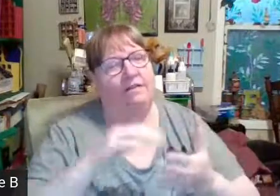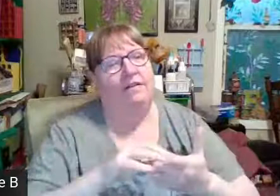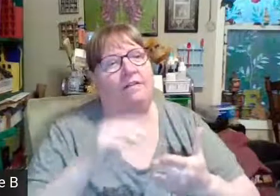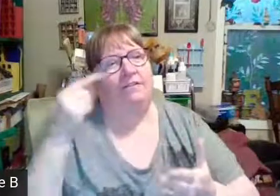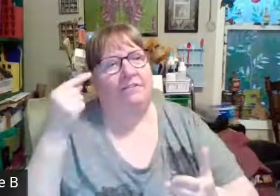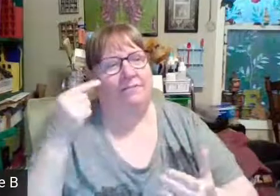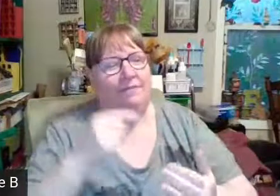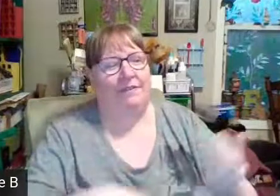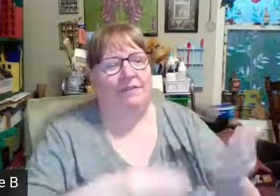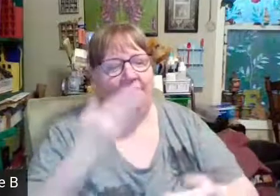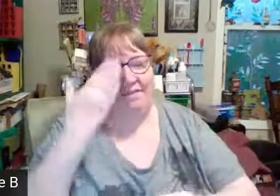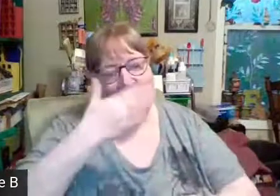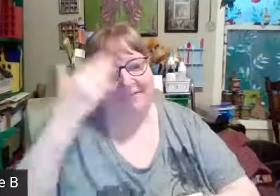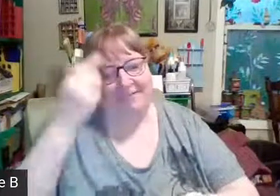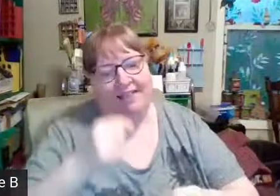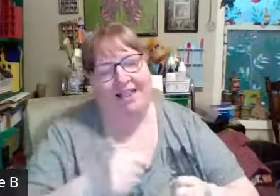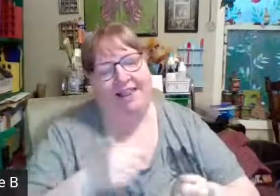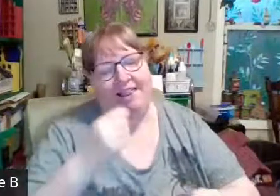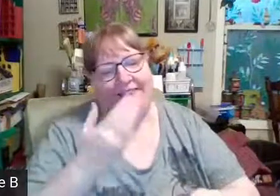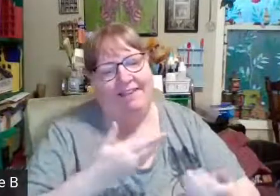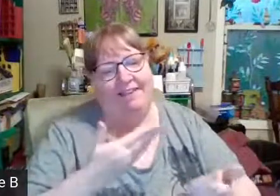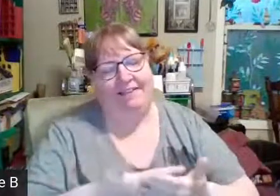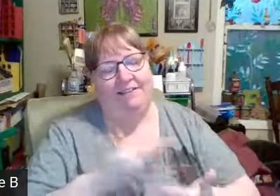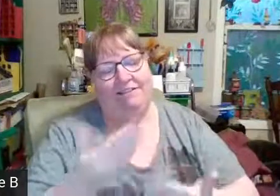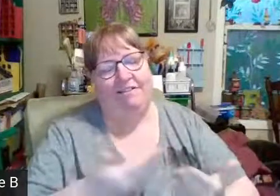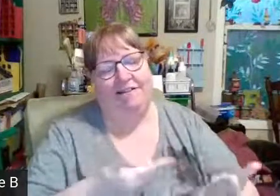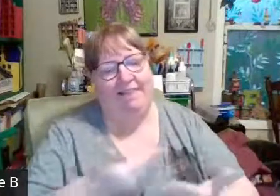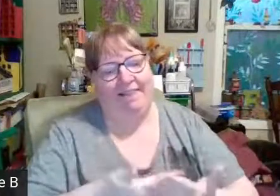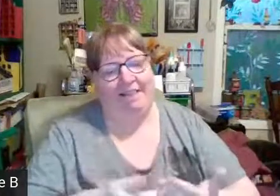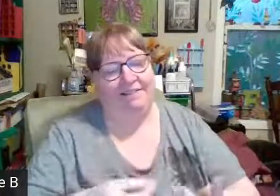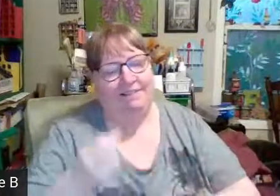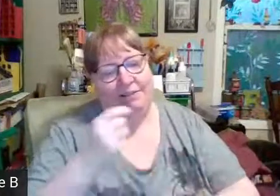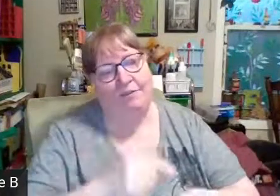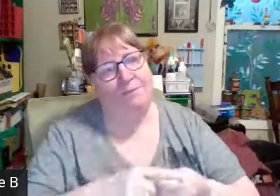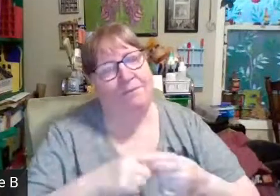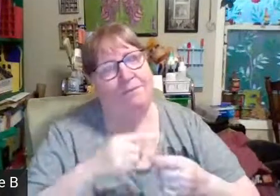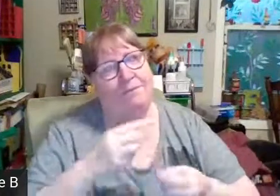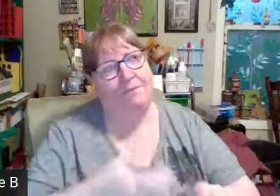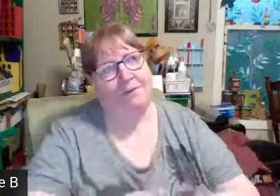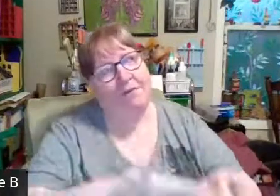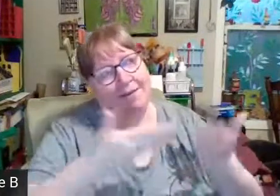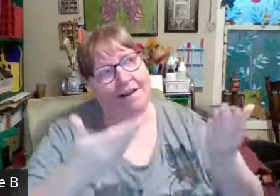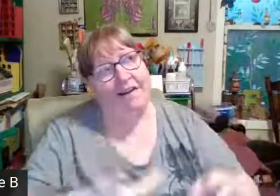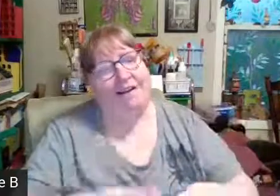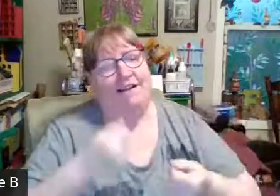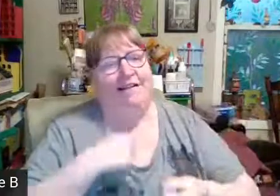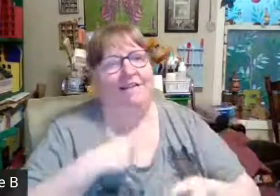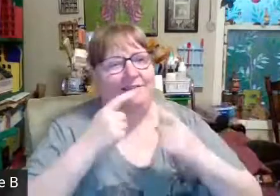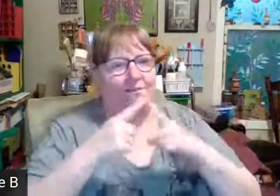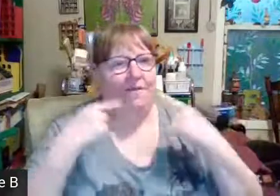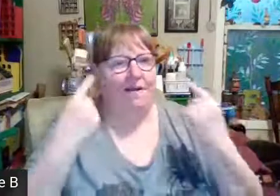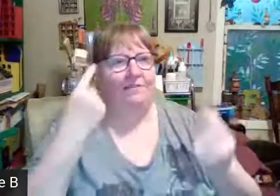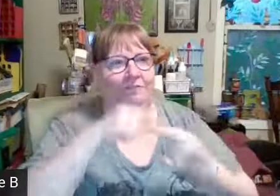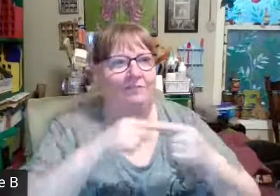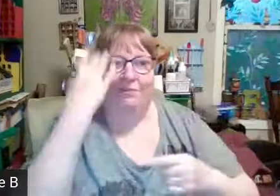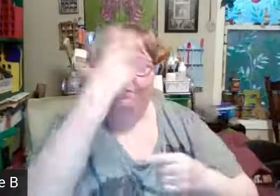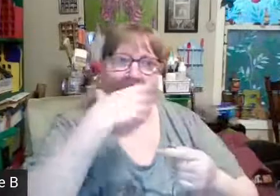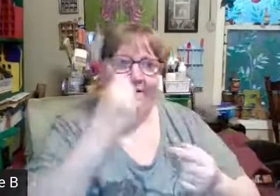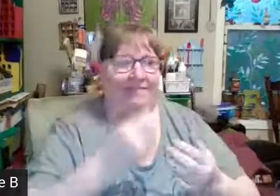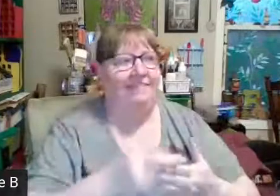things that'll bring a smile to your face. It's something extra. It's not something that you can count on. It's just a smile. But we